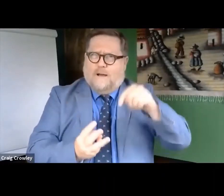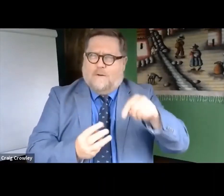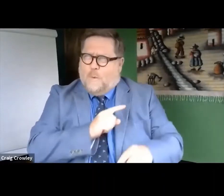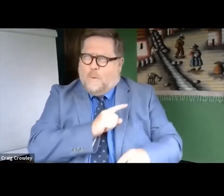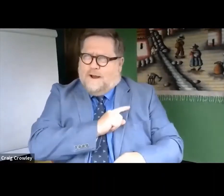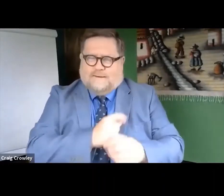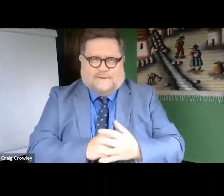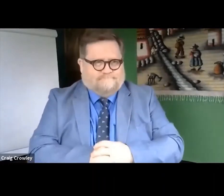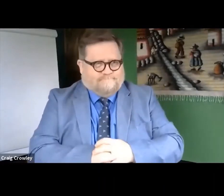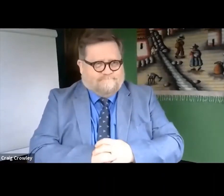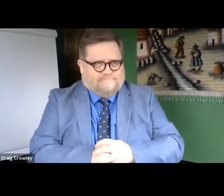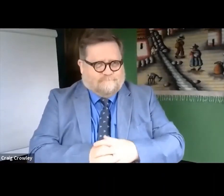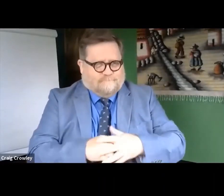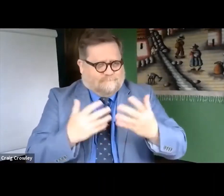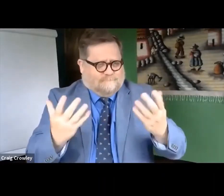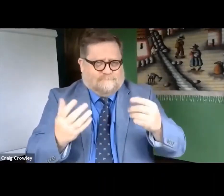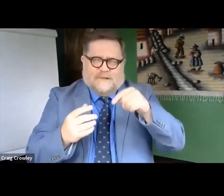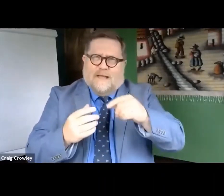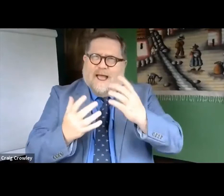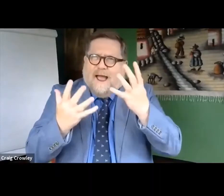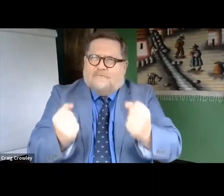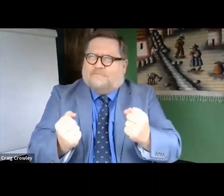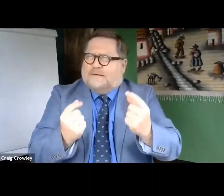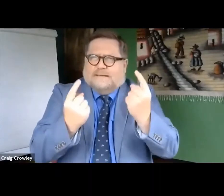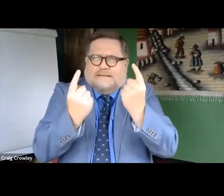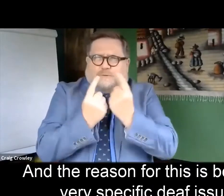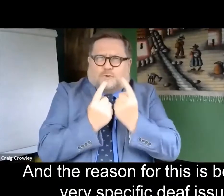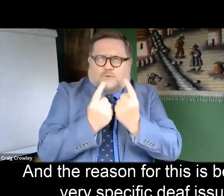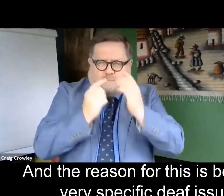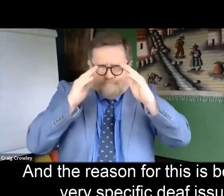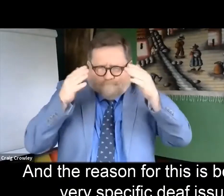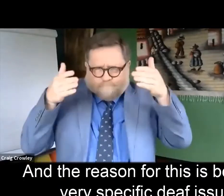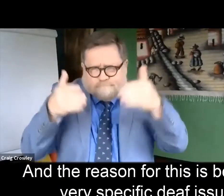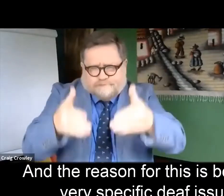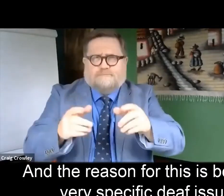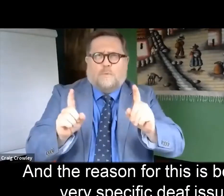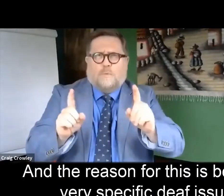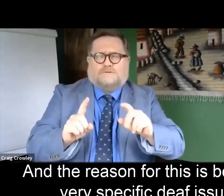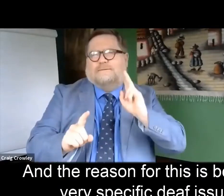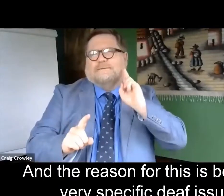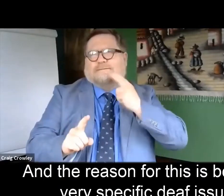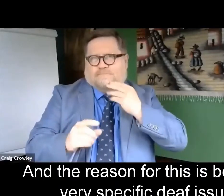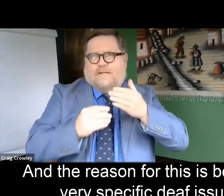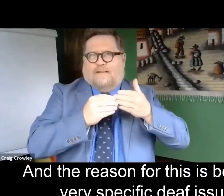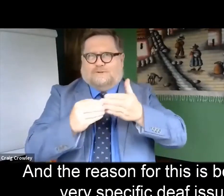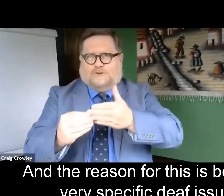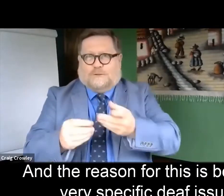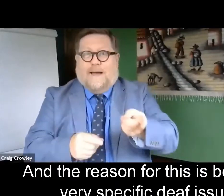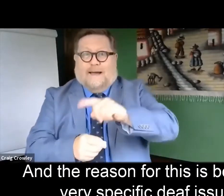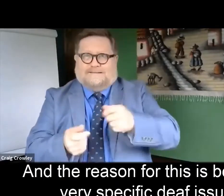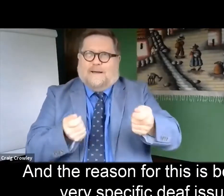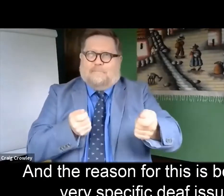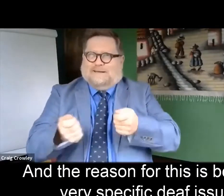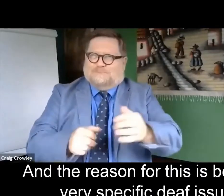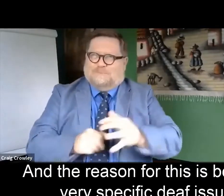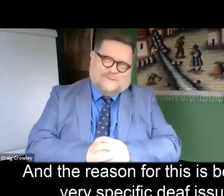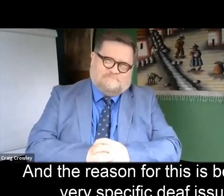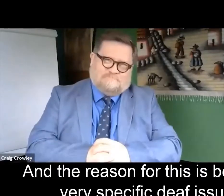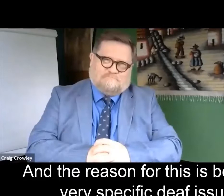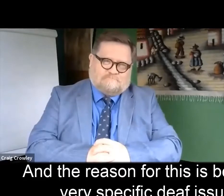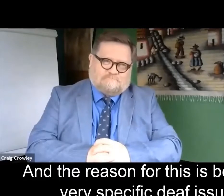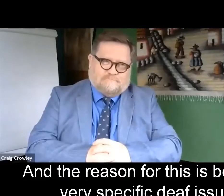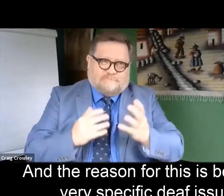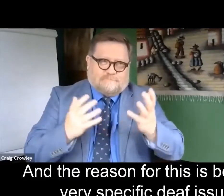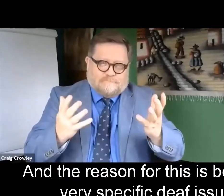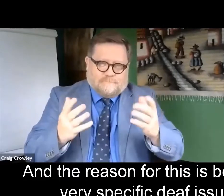Really, it's such a unique webinar. And the reason for this is because we have focus on very specific deaf